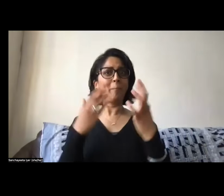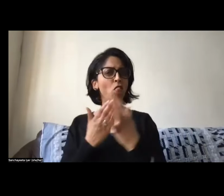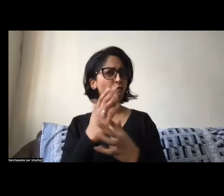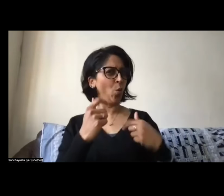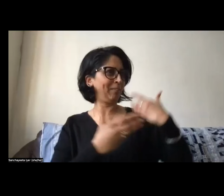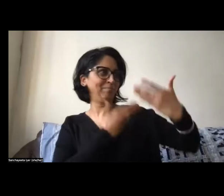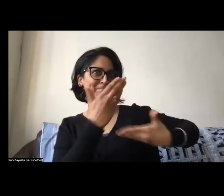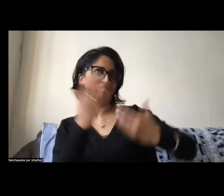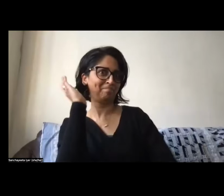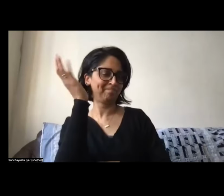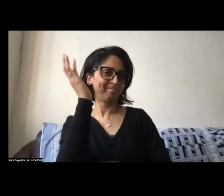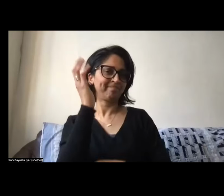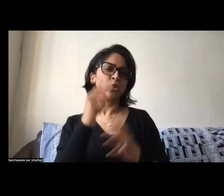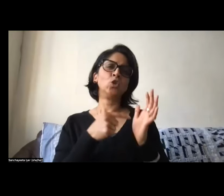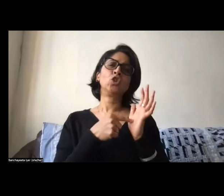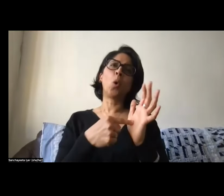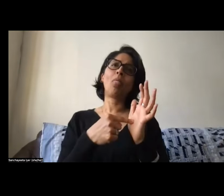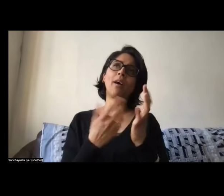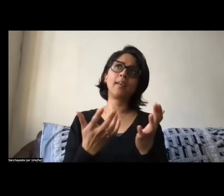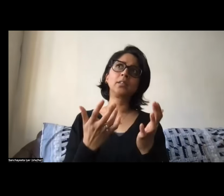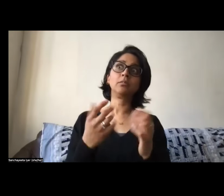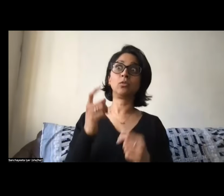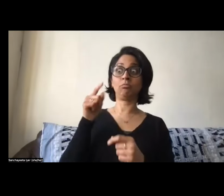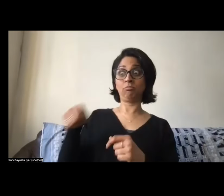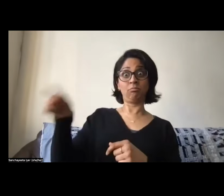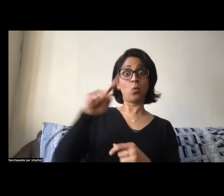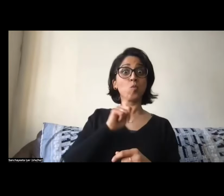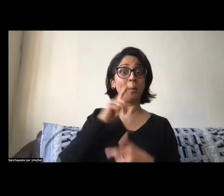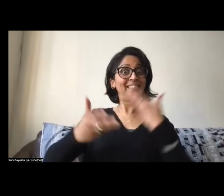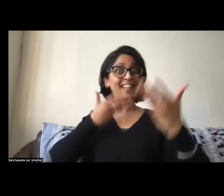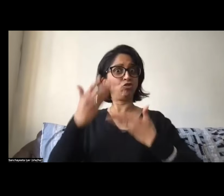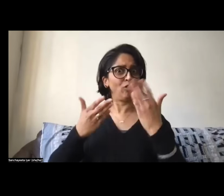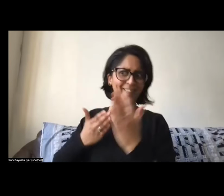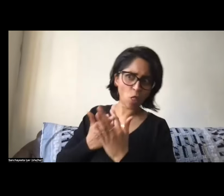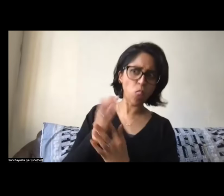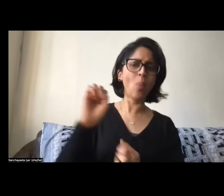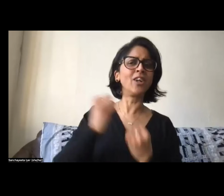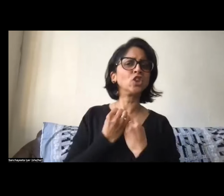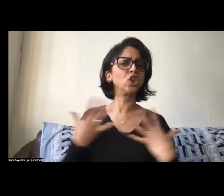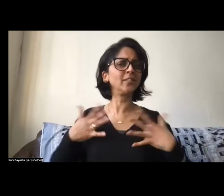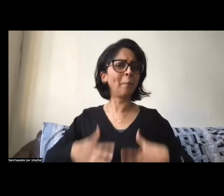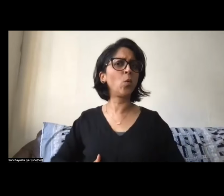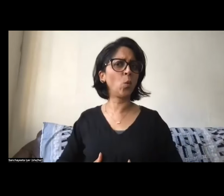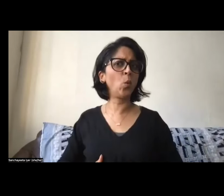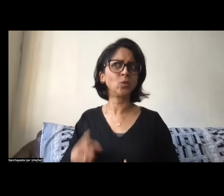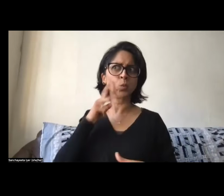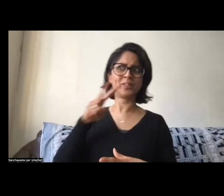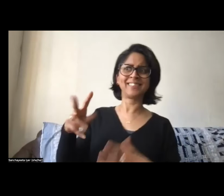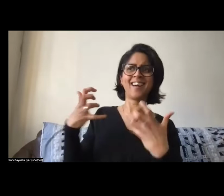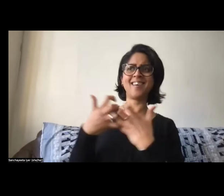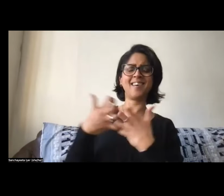conclusion, I'm hoping through my research and what I've presented today that women's